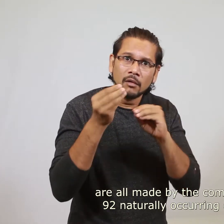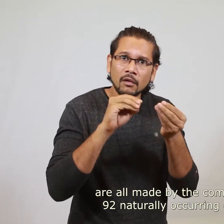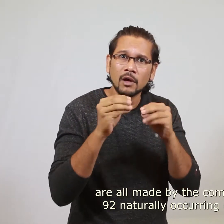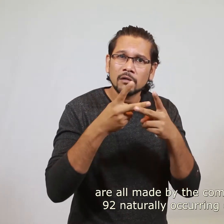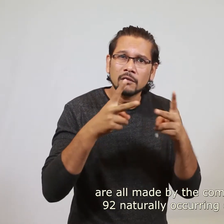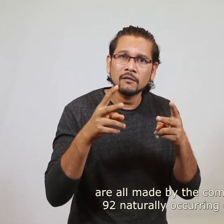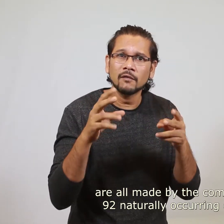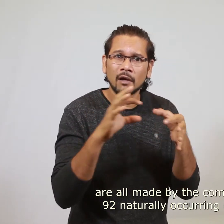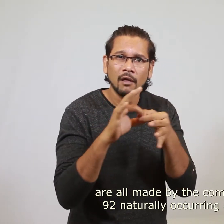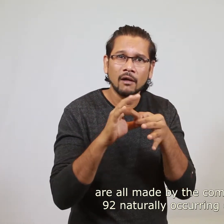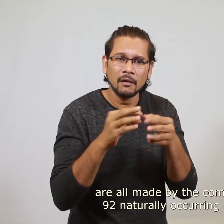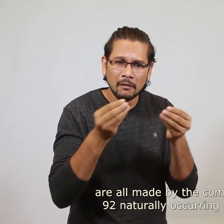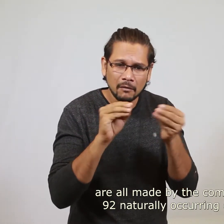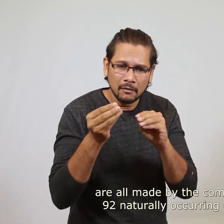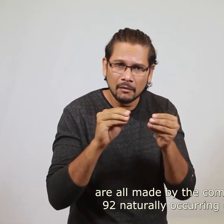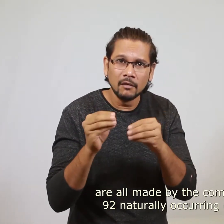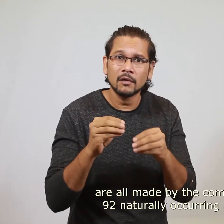the combination